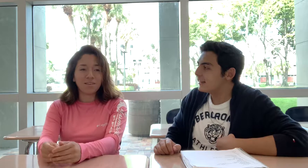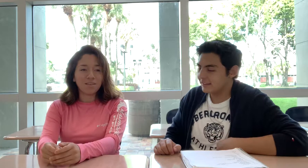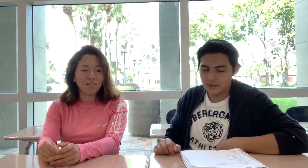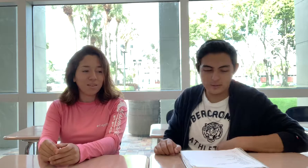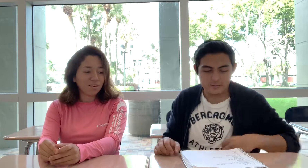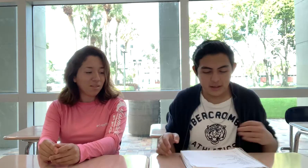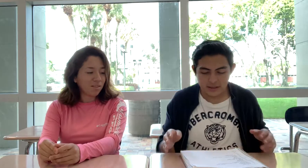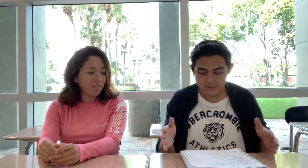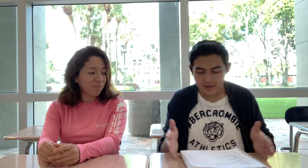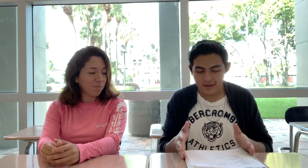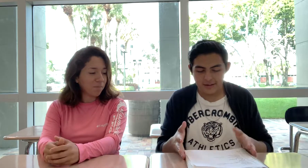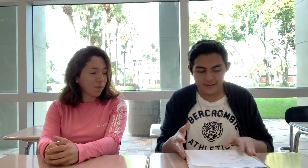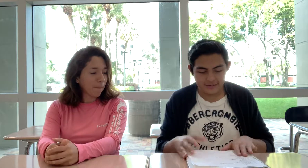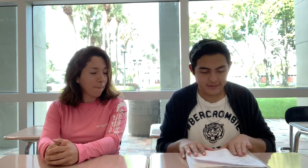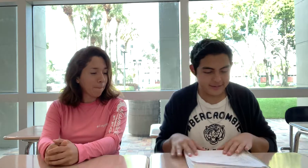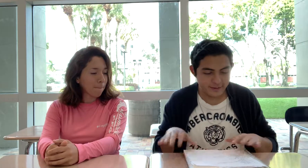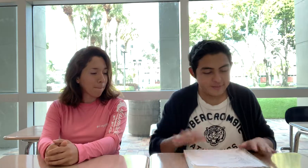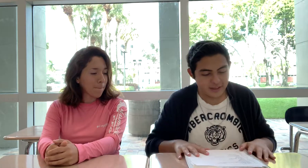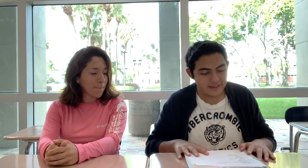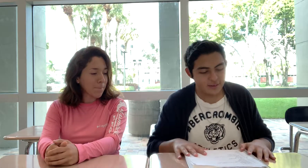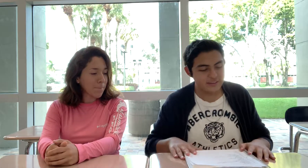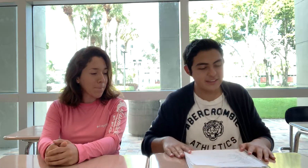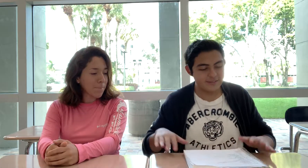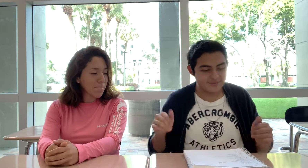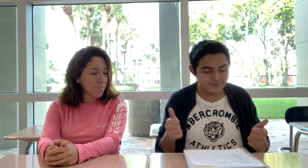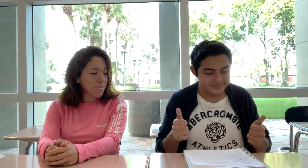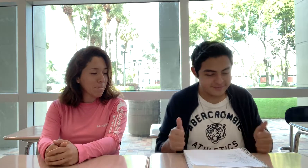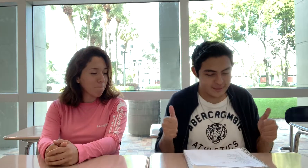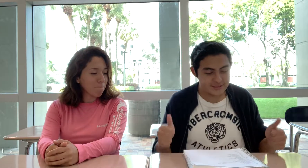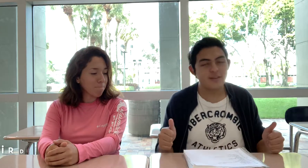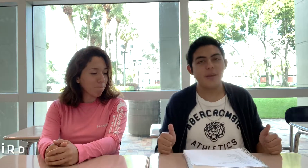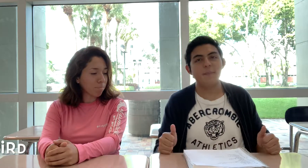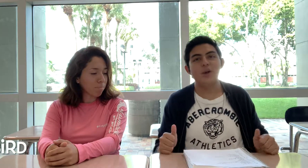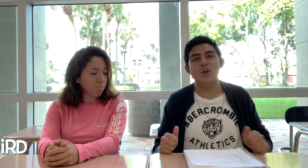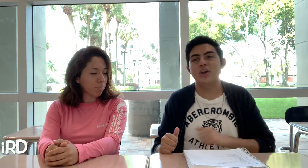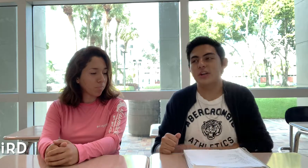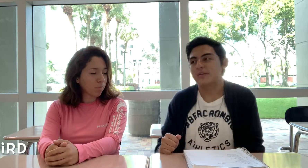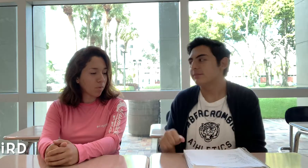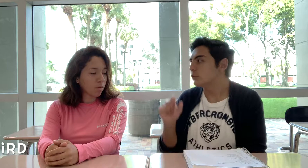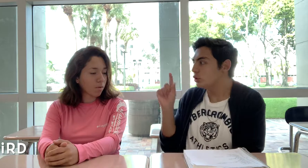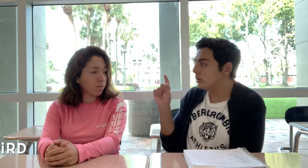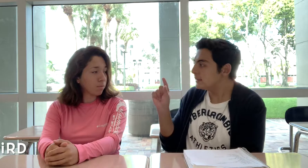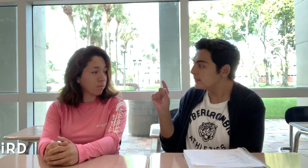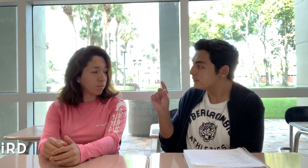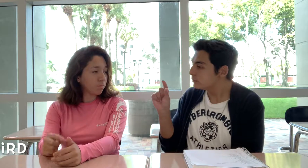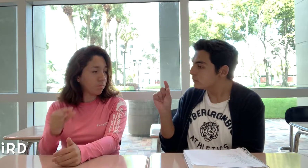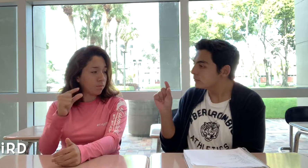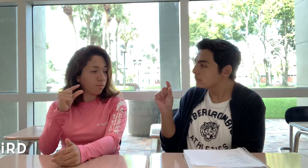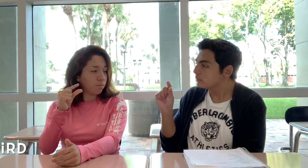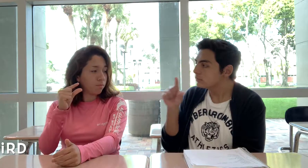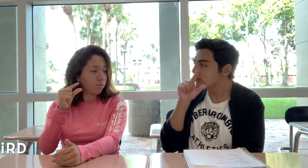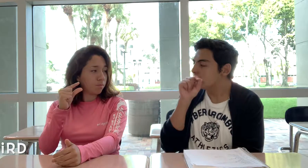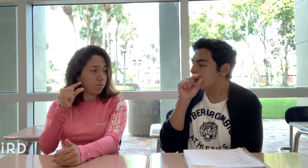I think so. That's why. I don't know. Yeah. They'll understand. So I'll say bird. Do this. Bird.